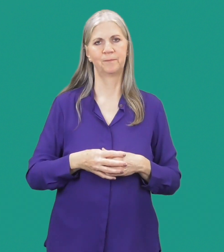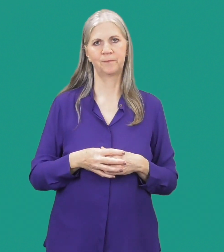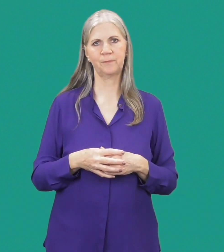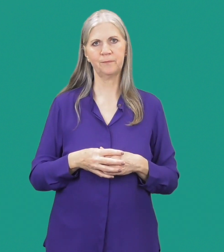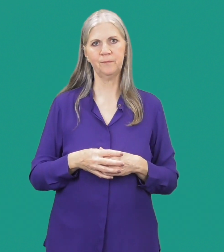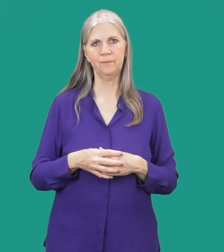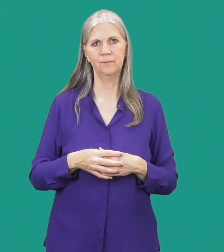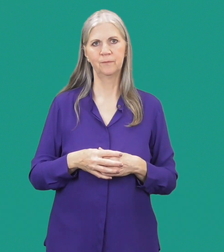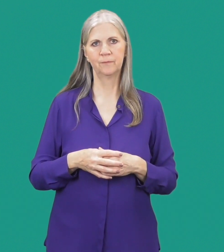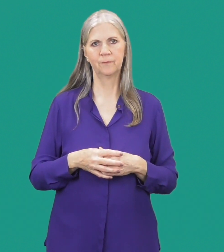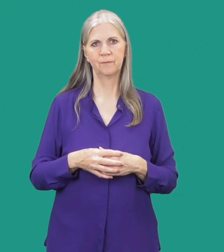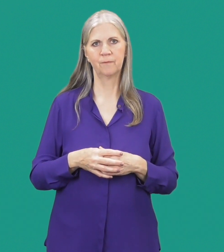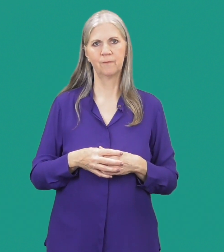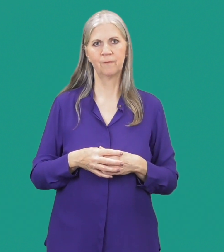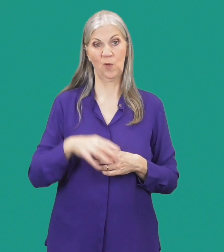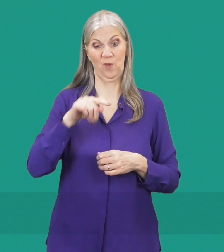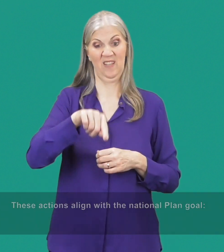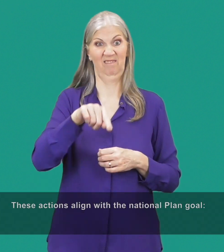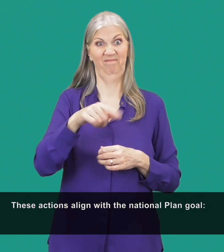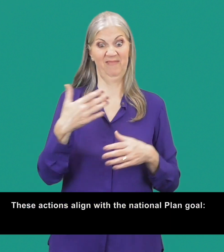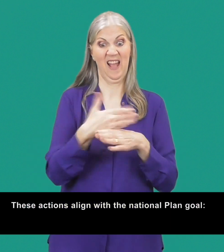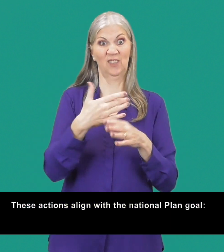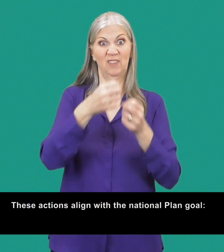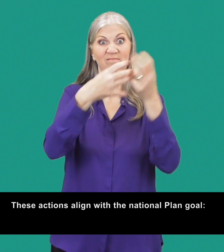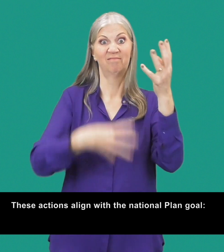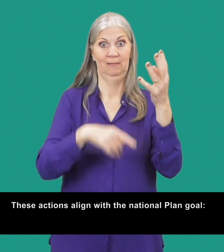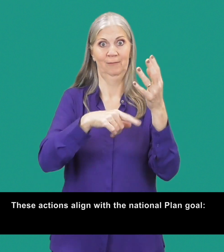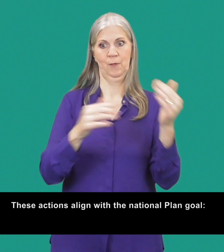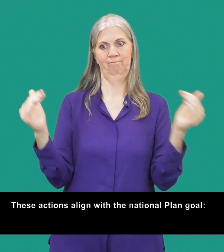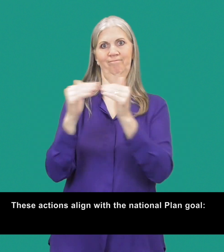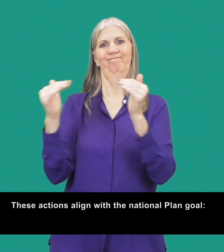These actions align with the national plan goal